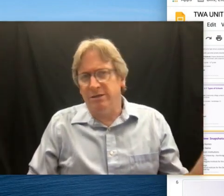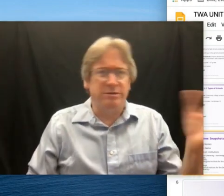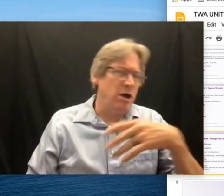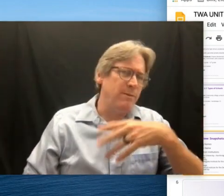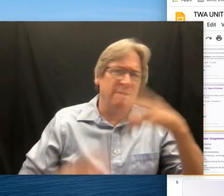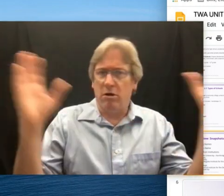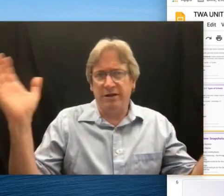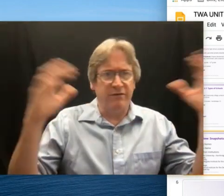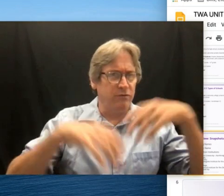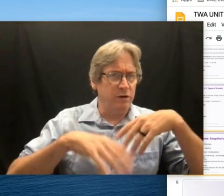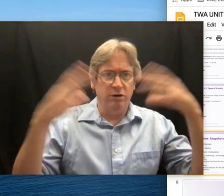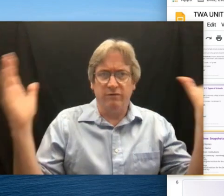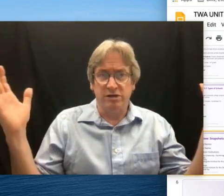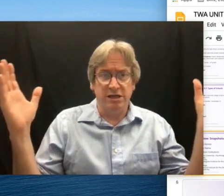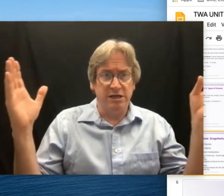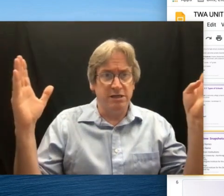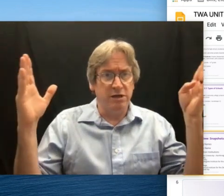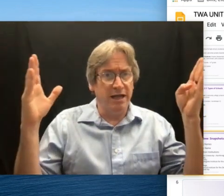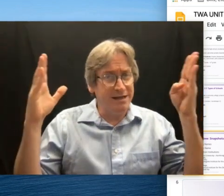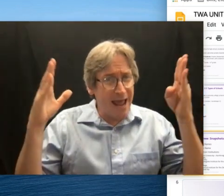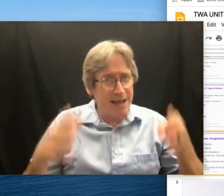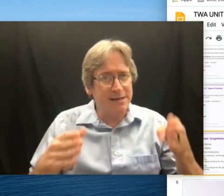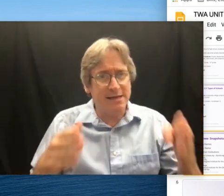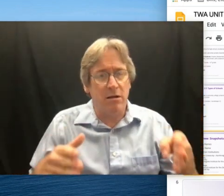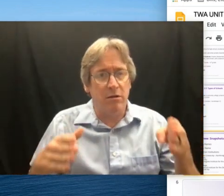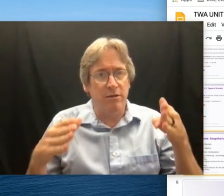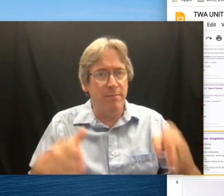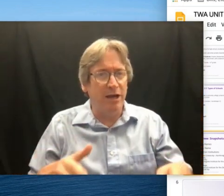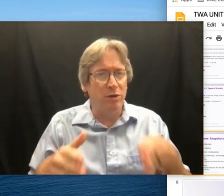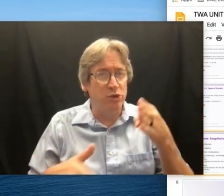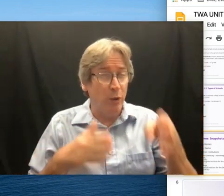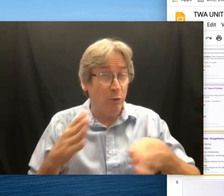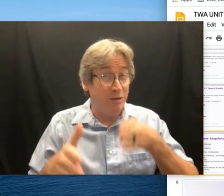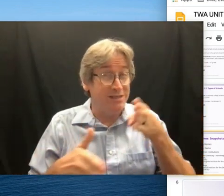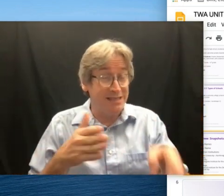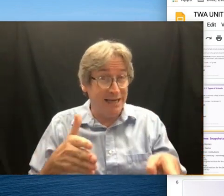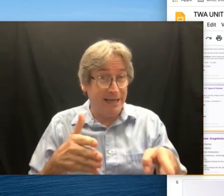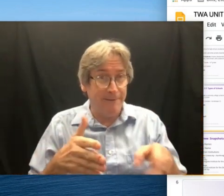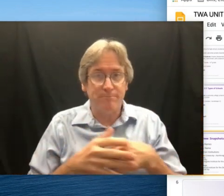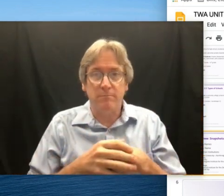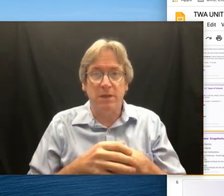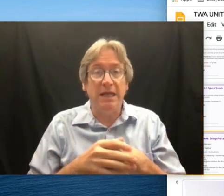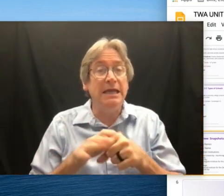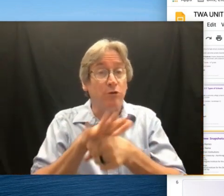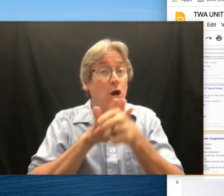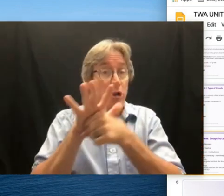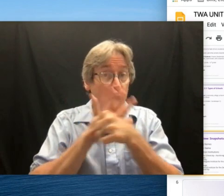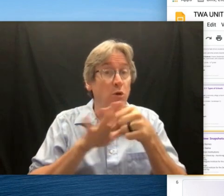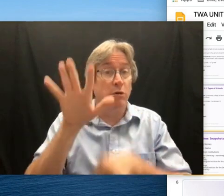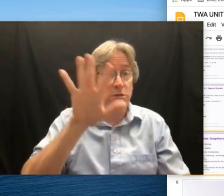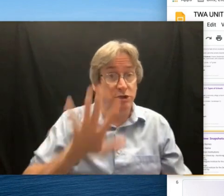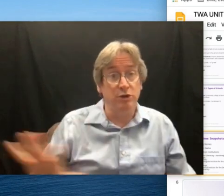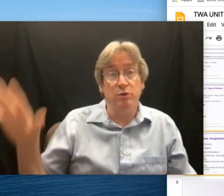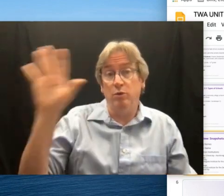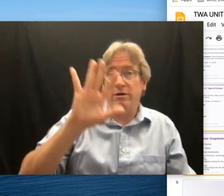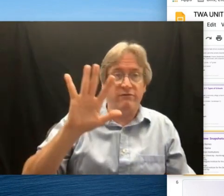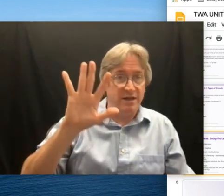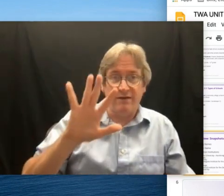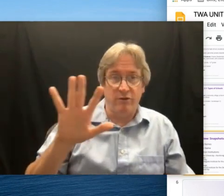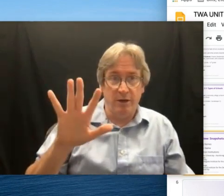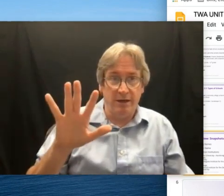we could talk about all the different universities. In ASL, the main ones we will see either are local